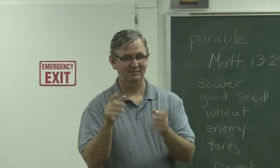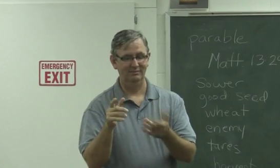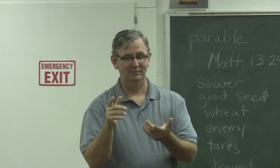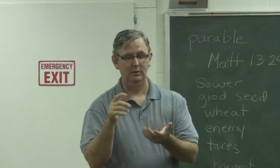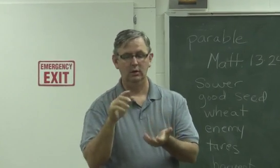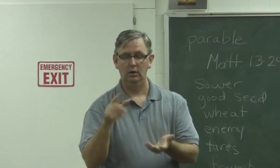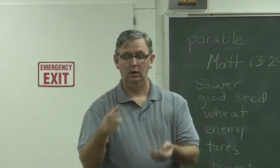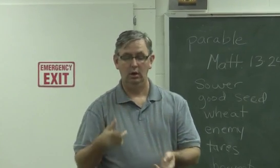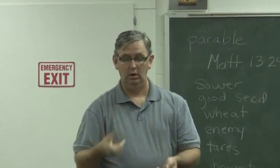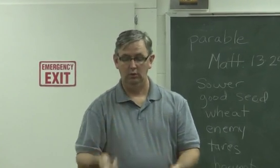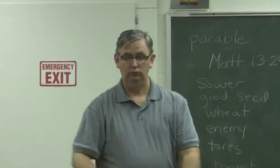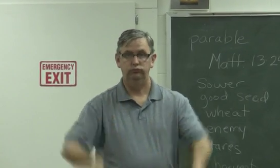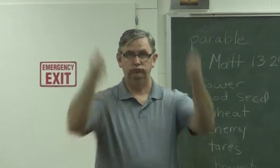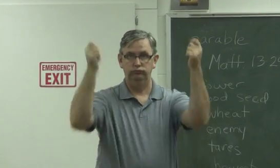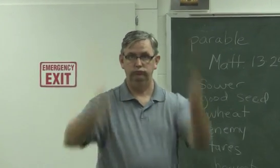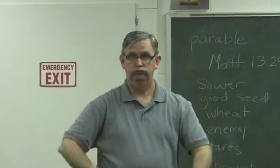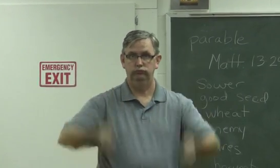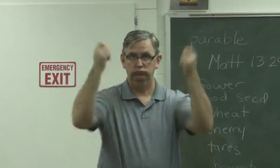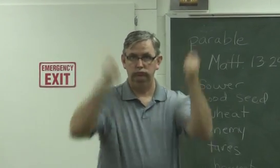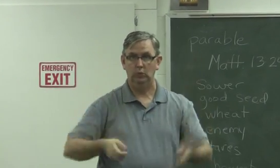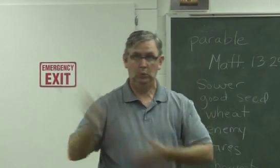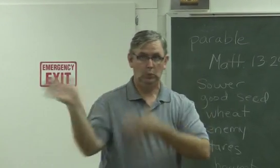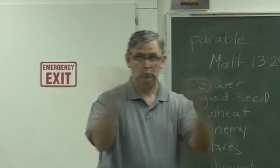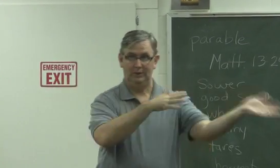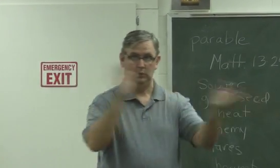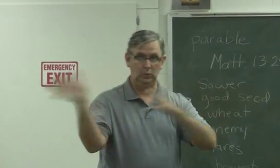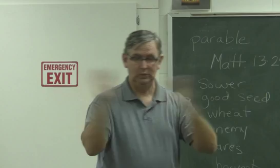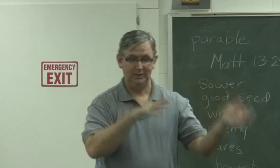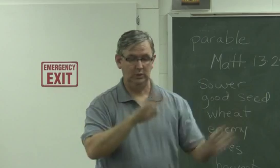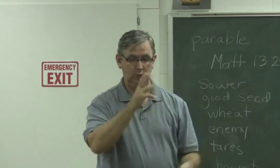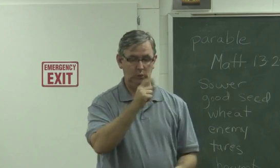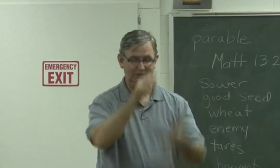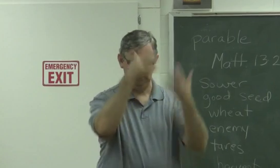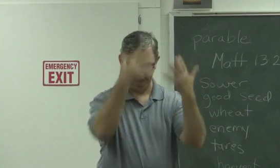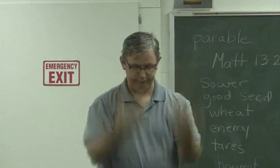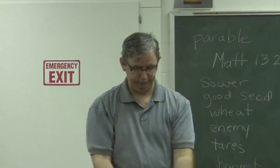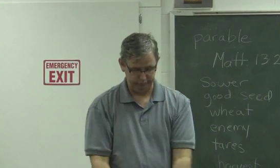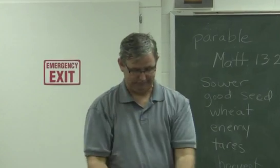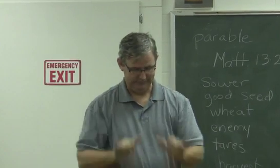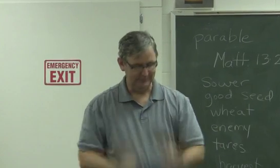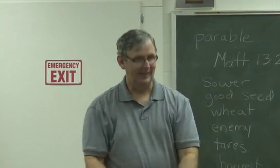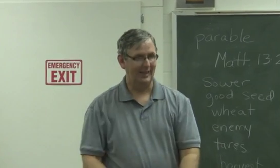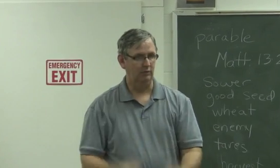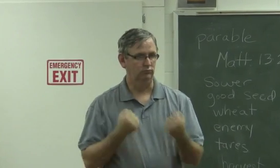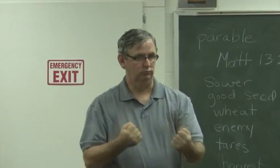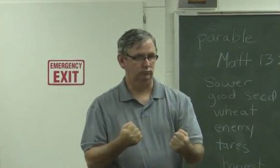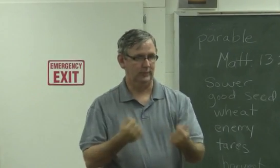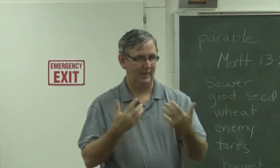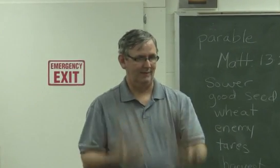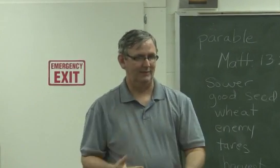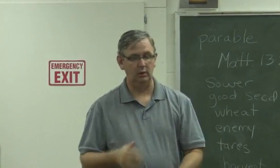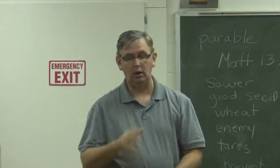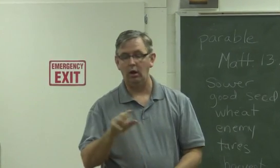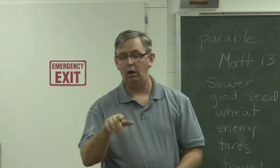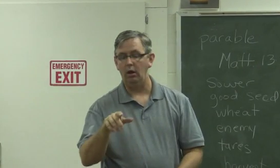I've learned something, that wheat is heavy and chaff is light. A worker will